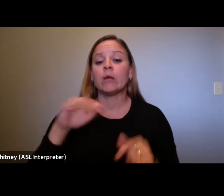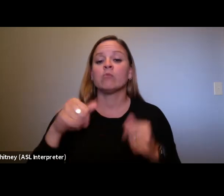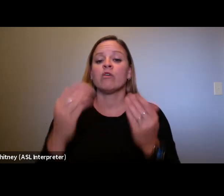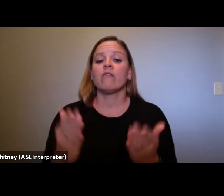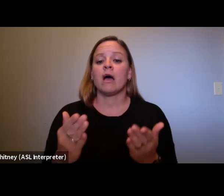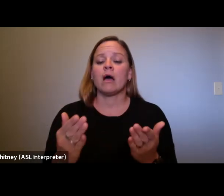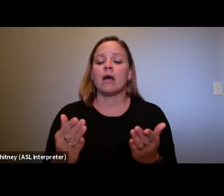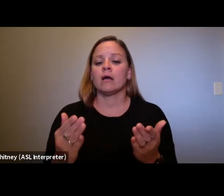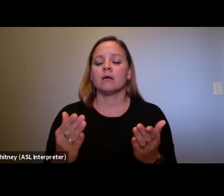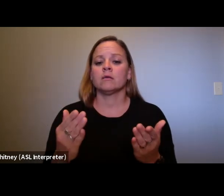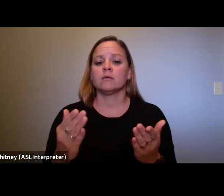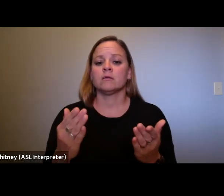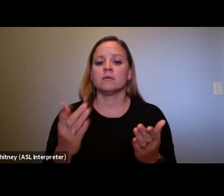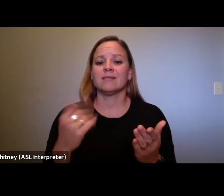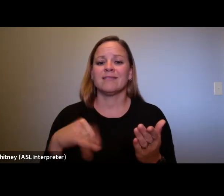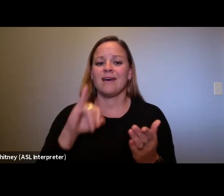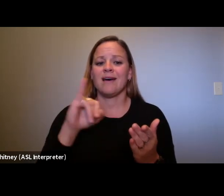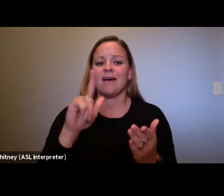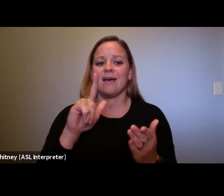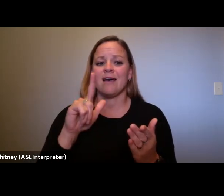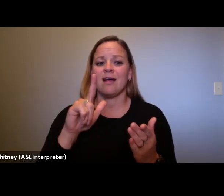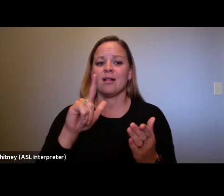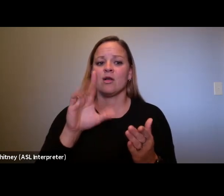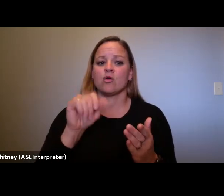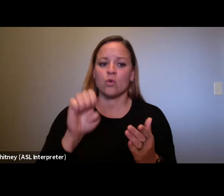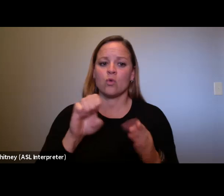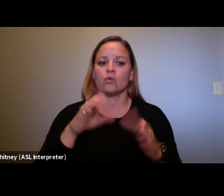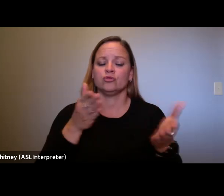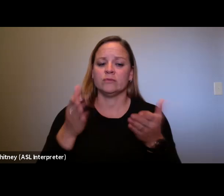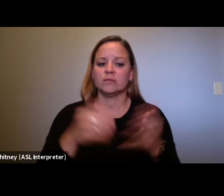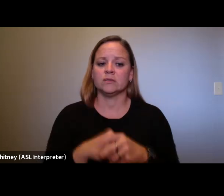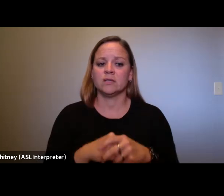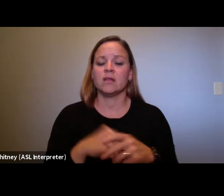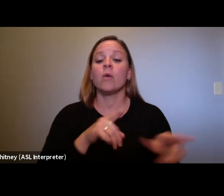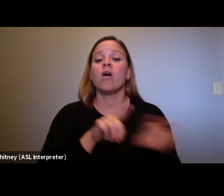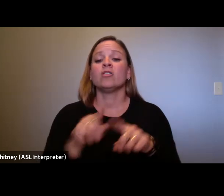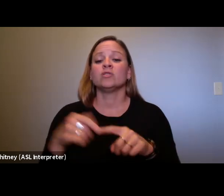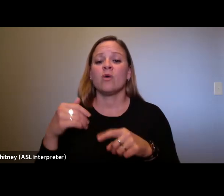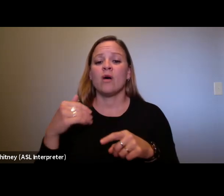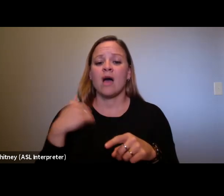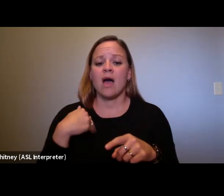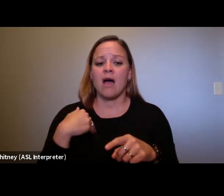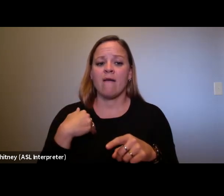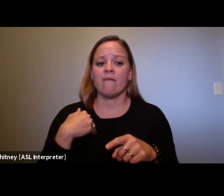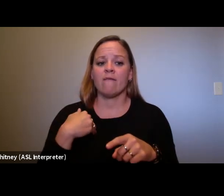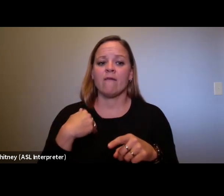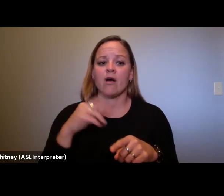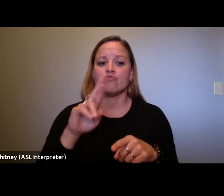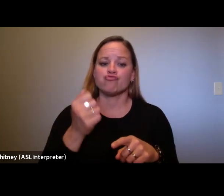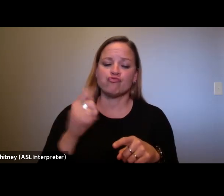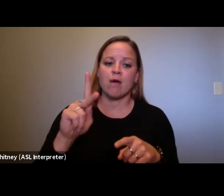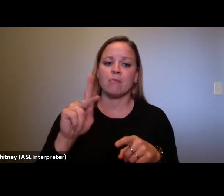as we are all mandated, the IL core services. And then we also have a rapid housing and homeless